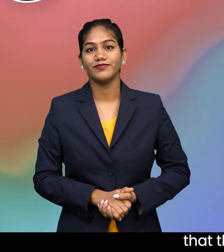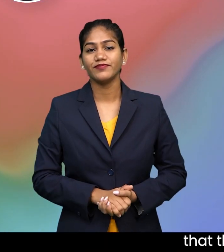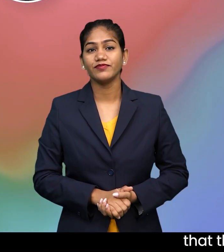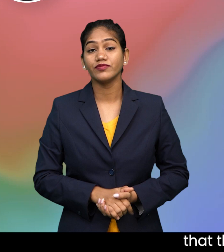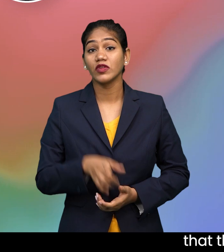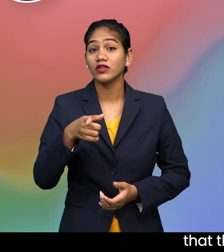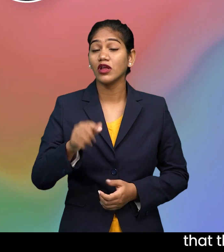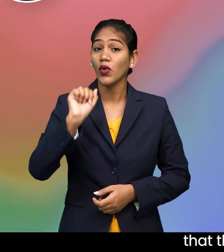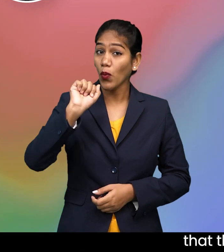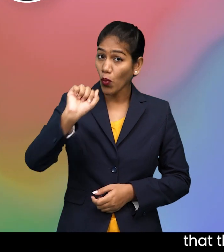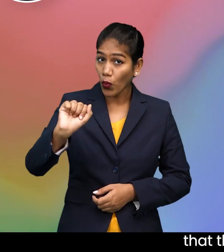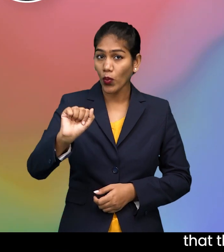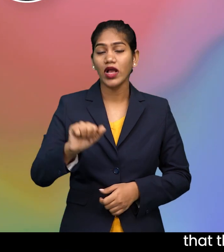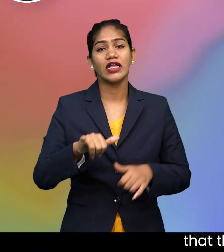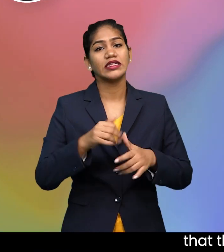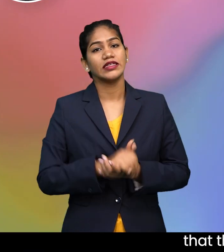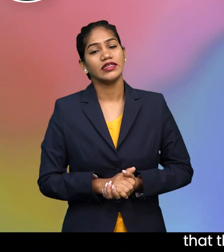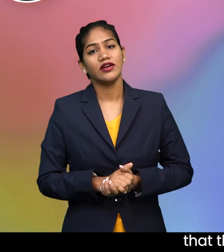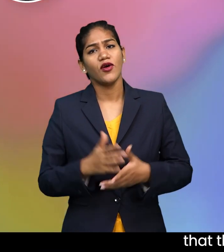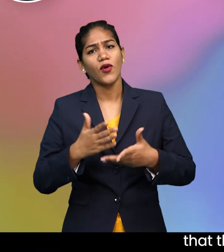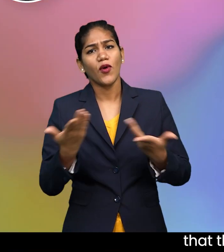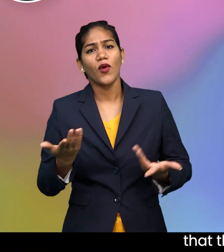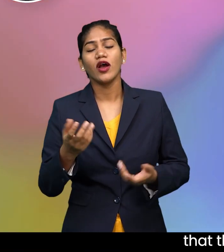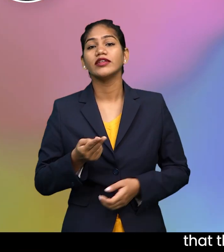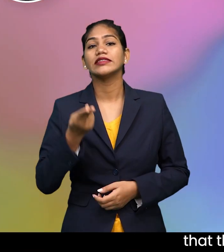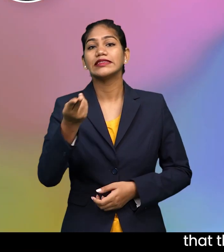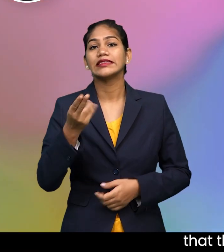That they own or take on rent.